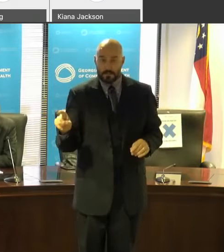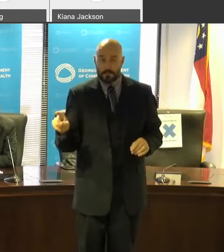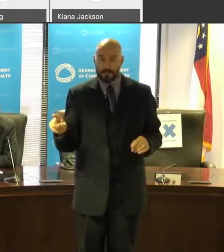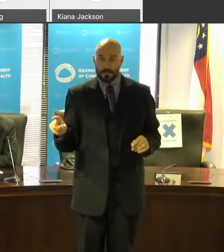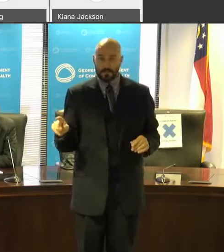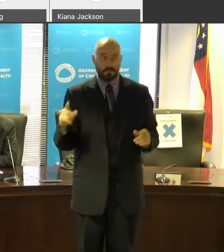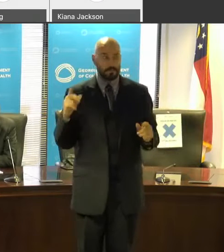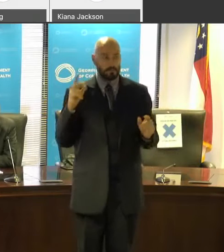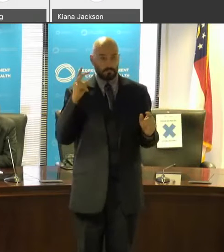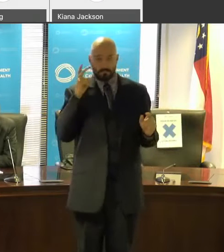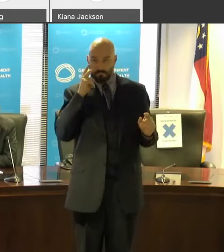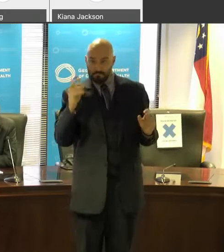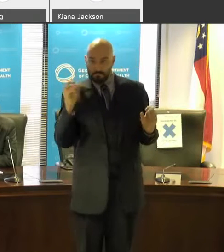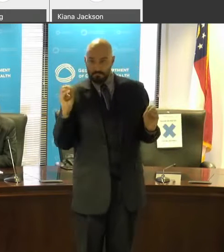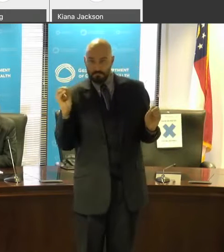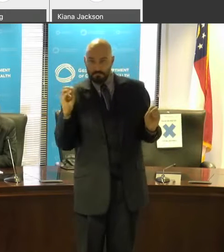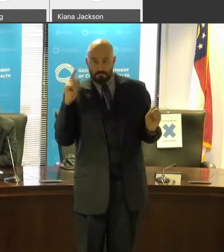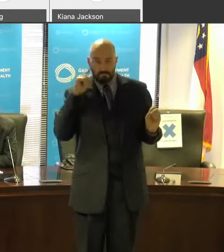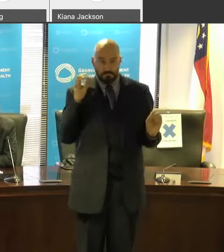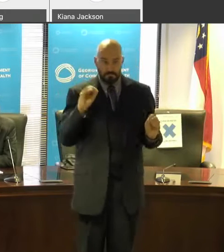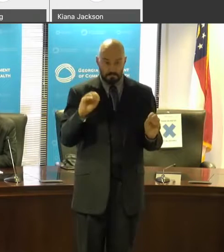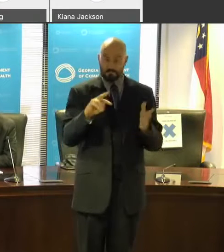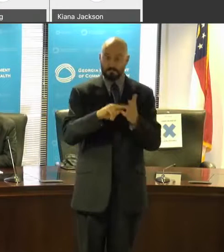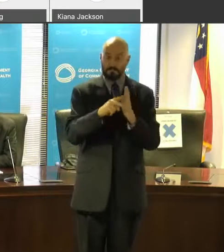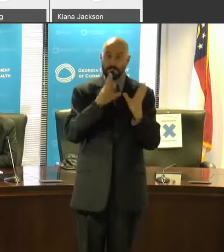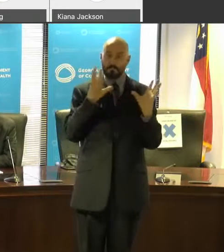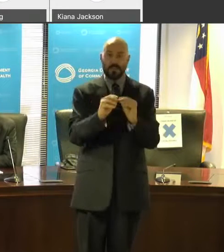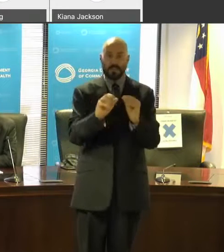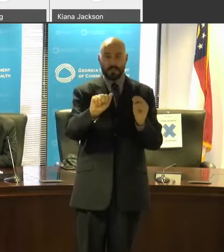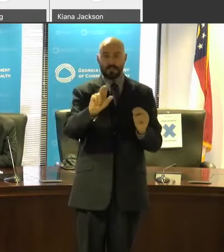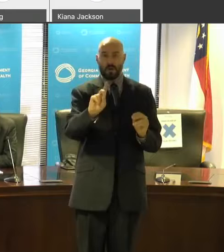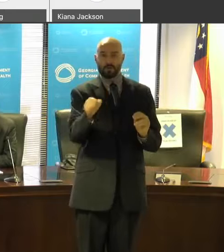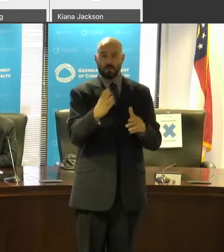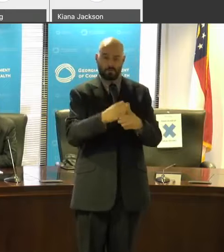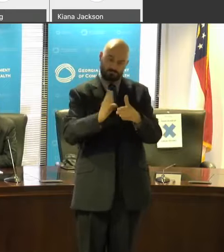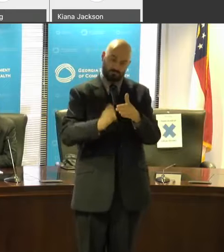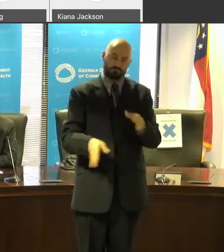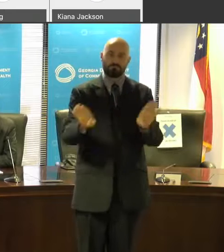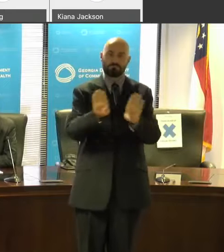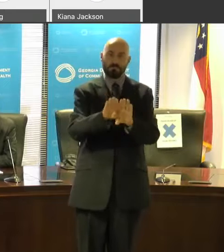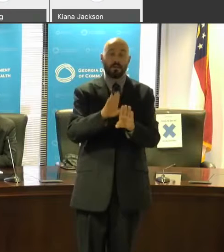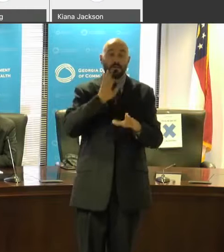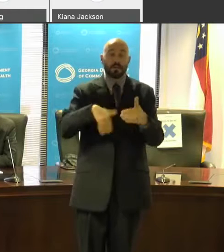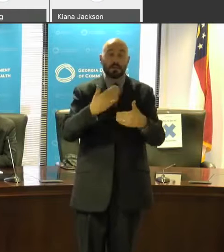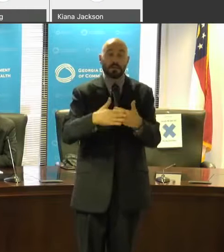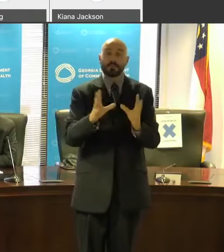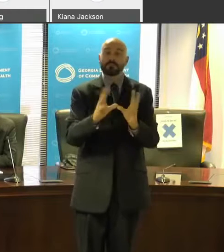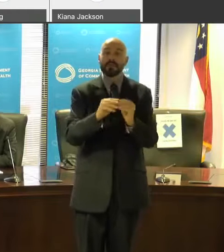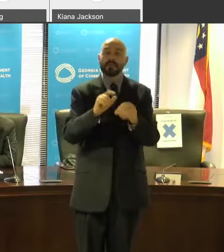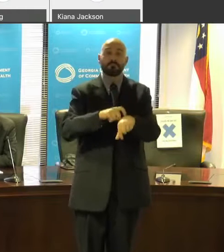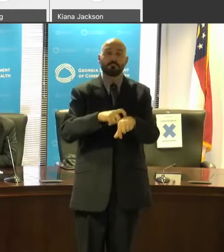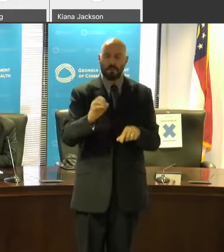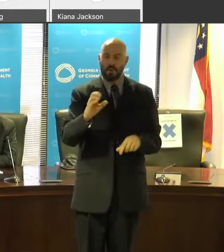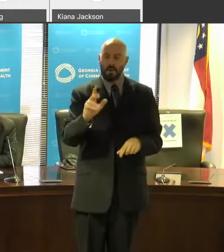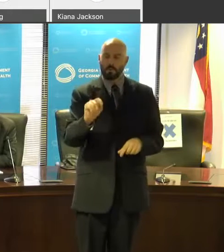Hearing none, the meeting is adjourned, and I remind you that our next meeting will be on October 8th at